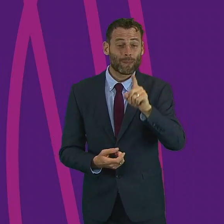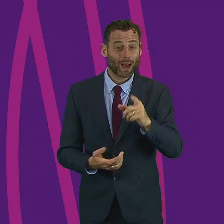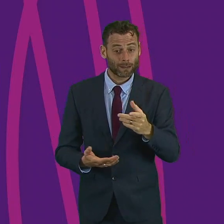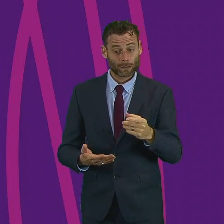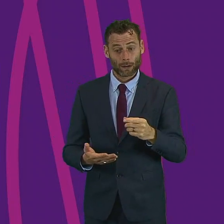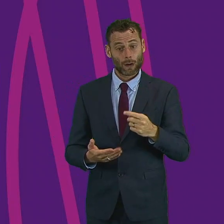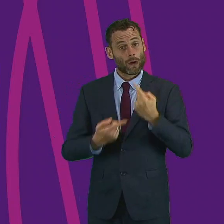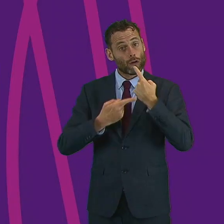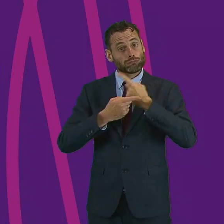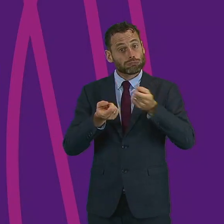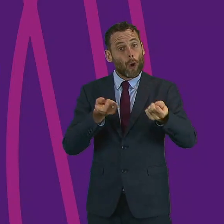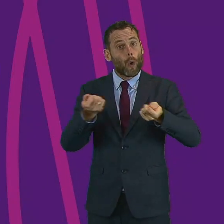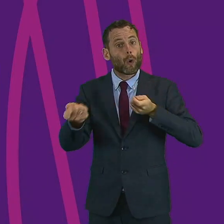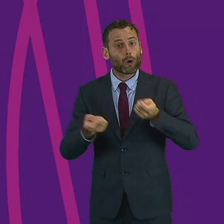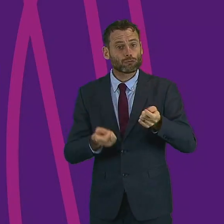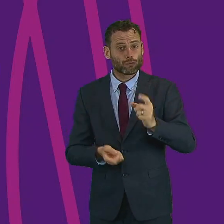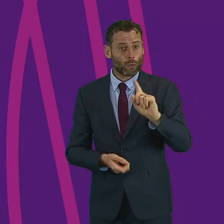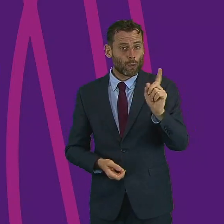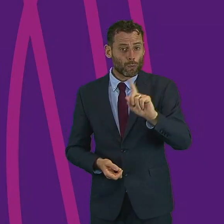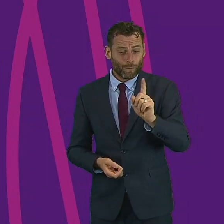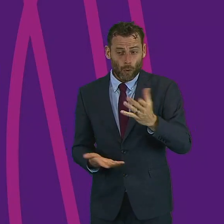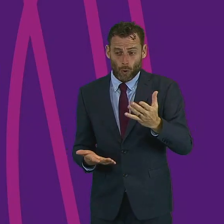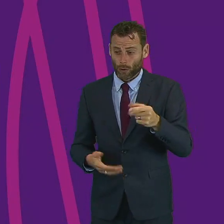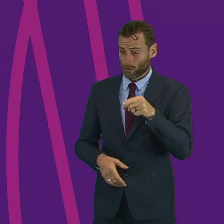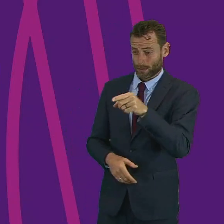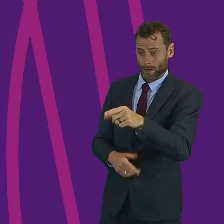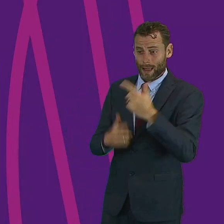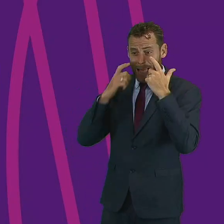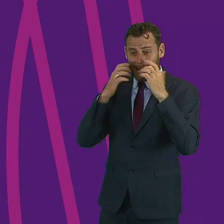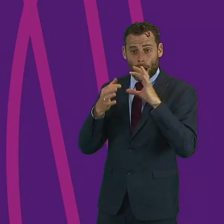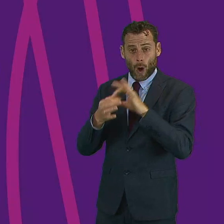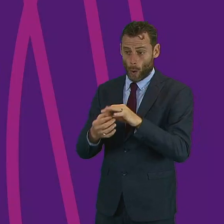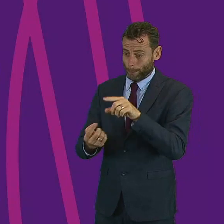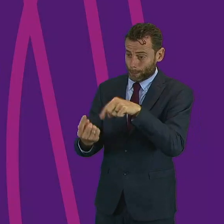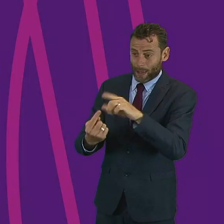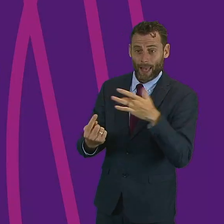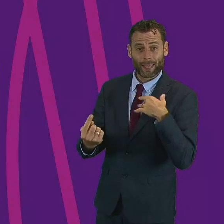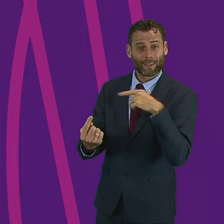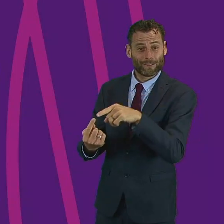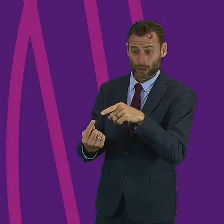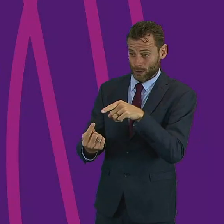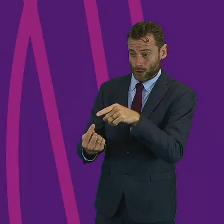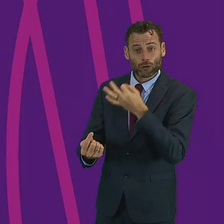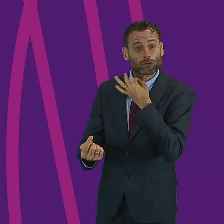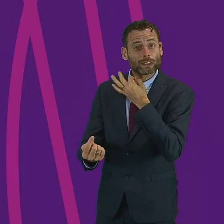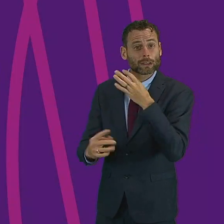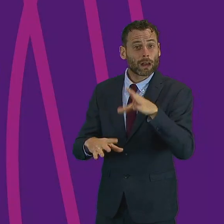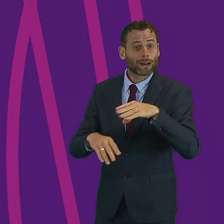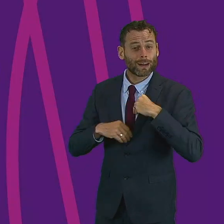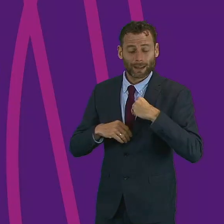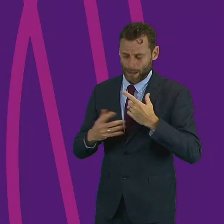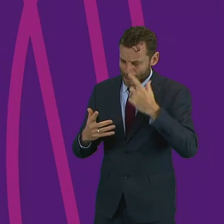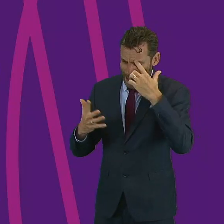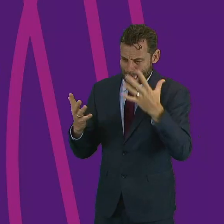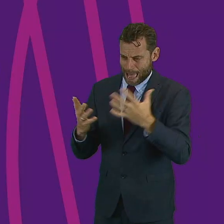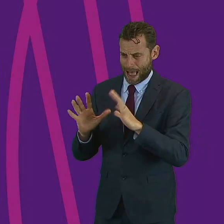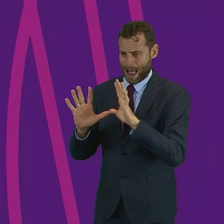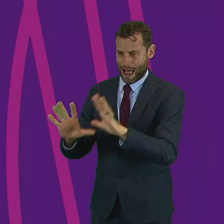difficult decisions. The Health Secretary, I think tomorrow, will be meeting representatives of families who have